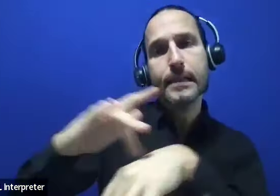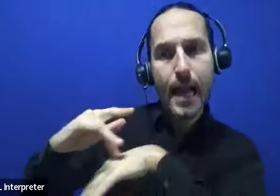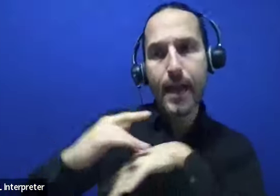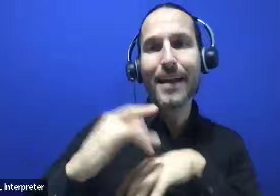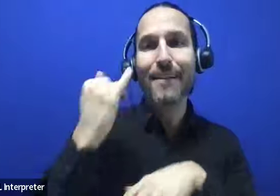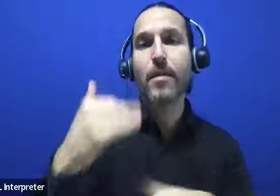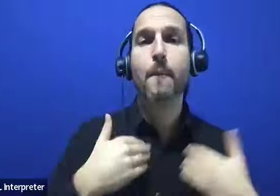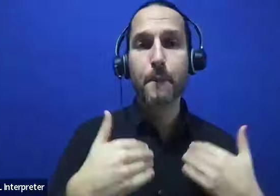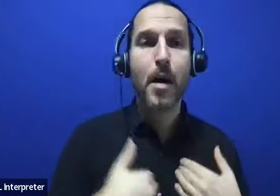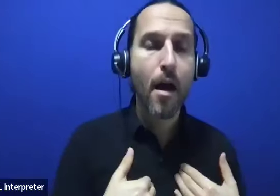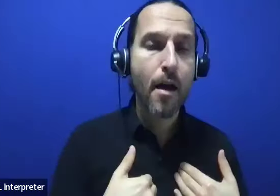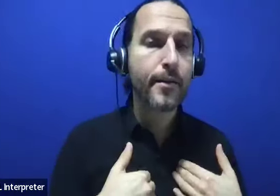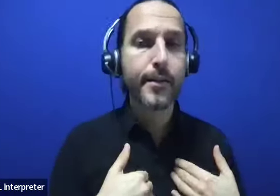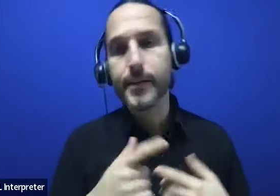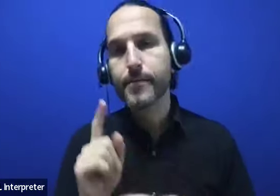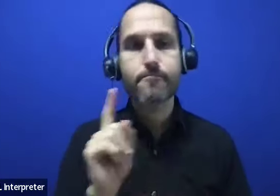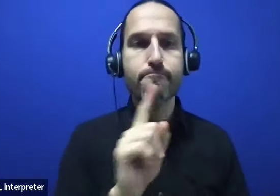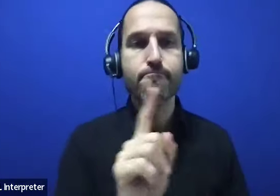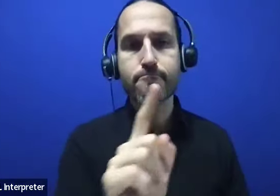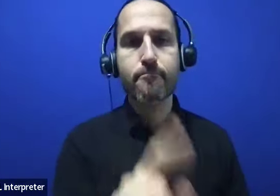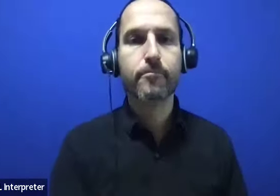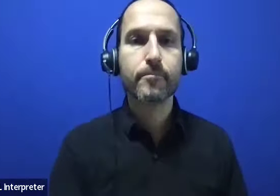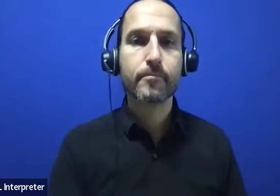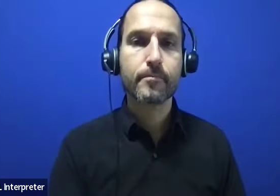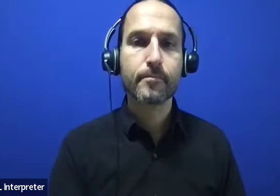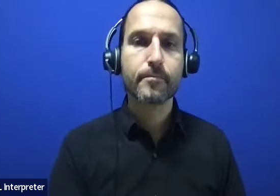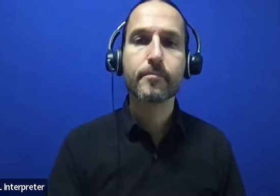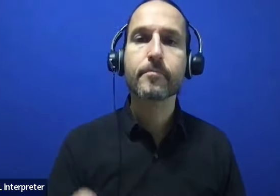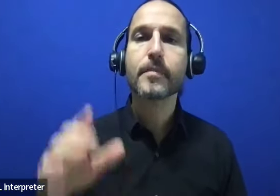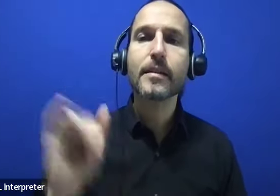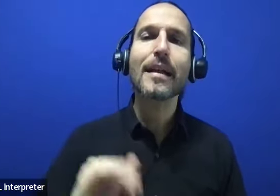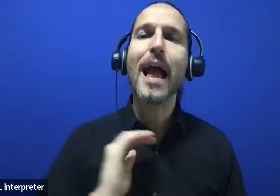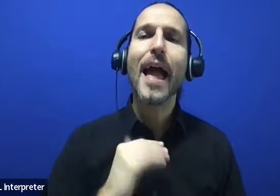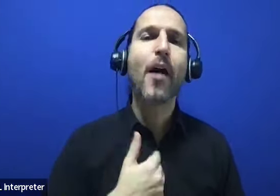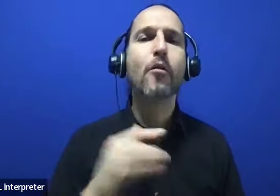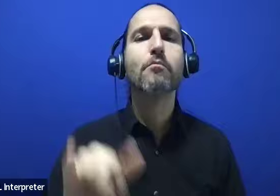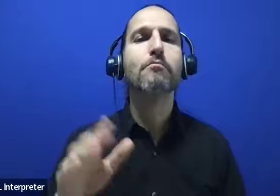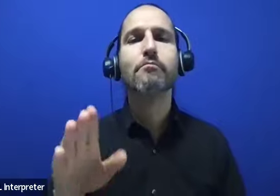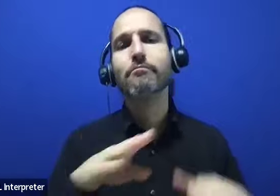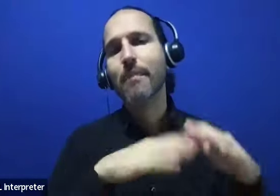bumping into things, right? It influences our basic emotions.